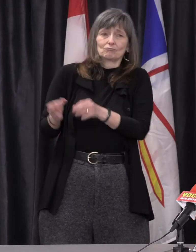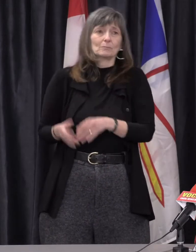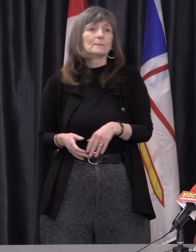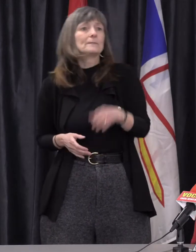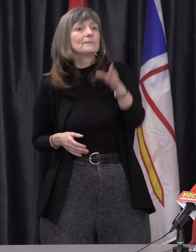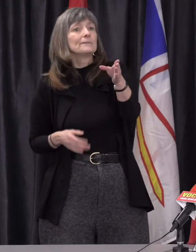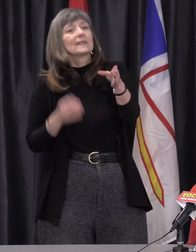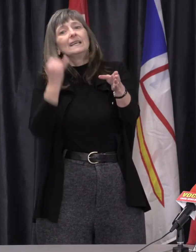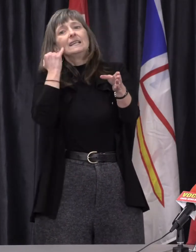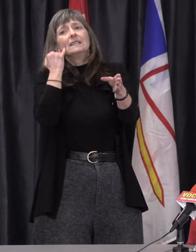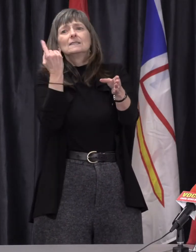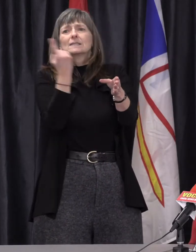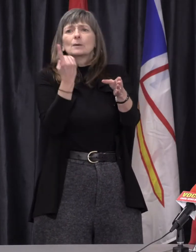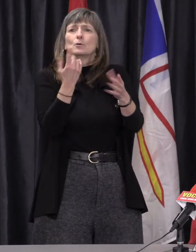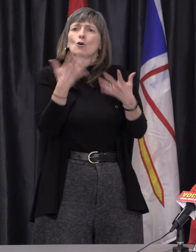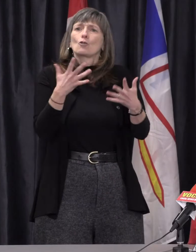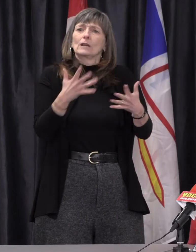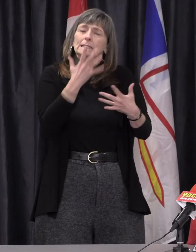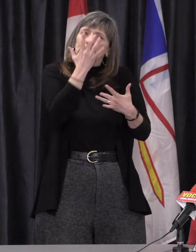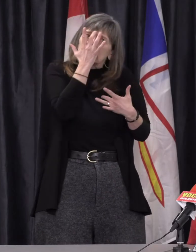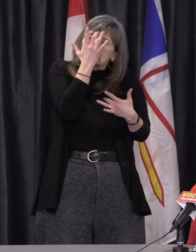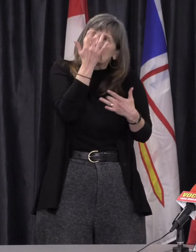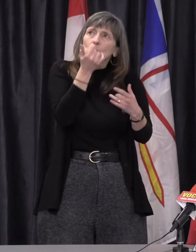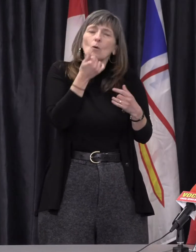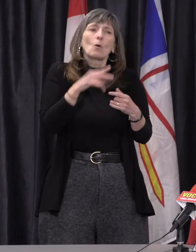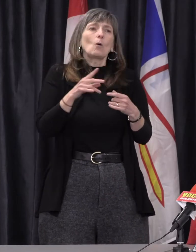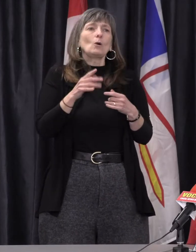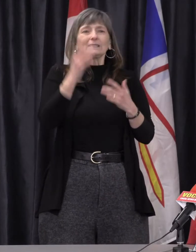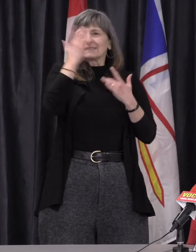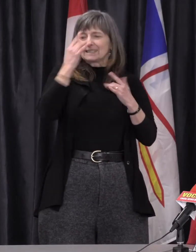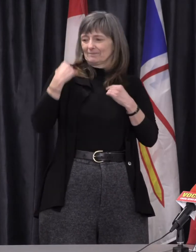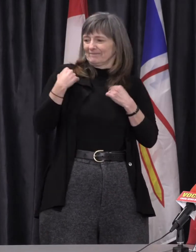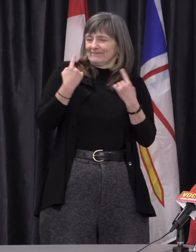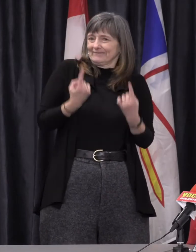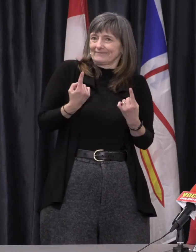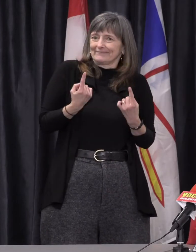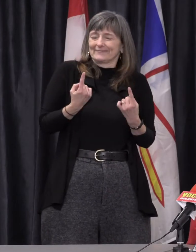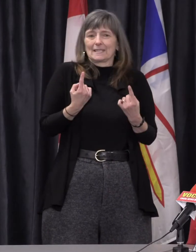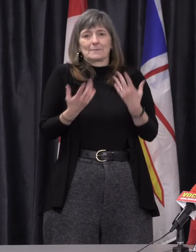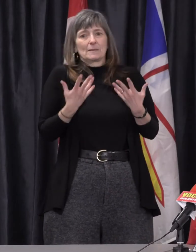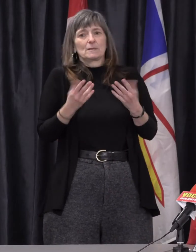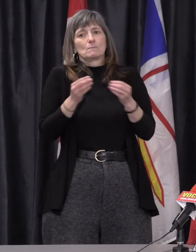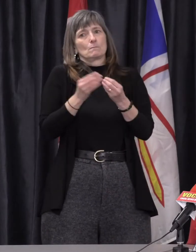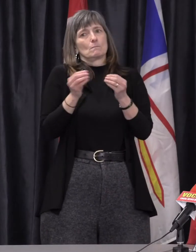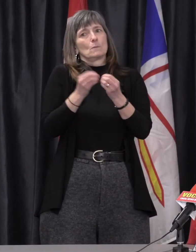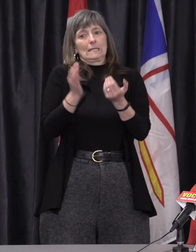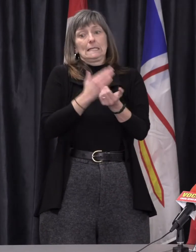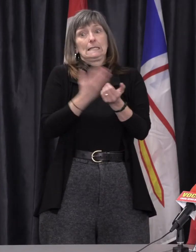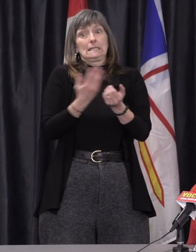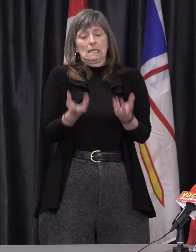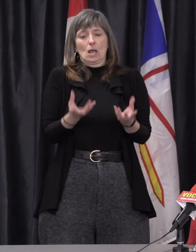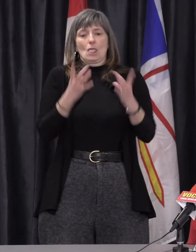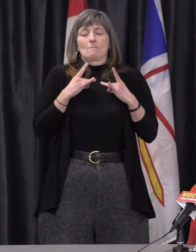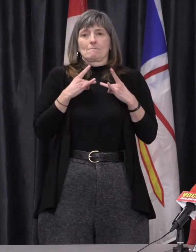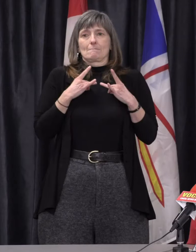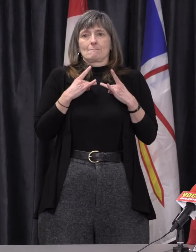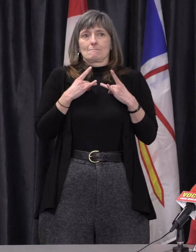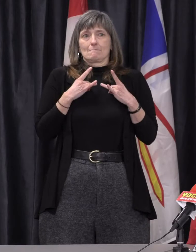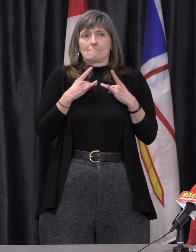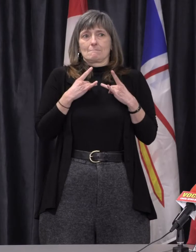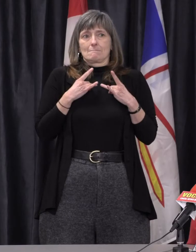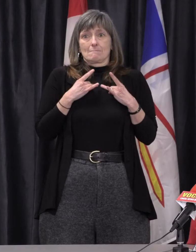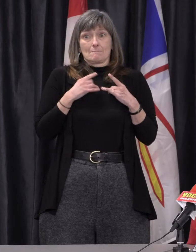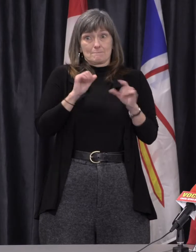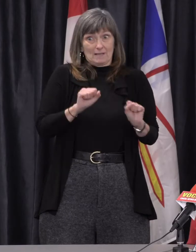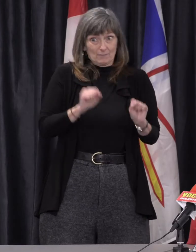compromised immune system, they have a pre-existing condition that may make them more vulnerable, especially to ending up with a more severe case.